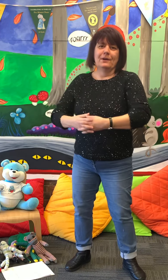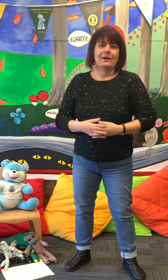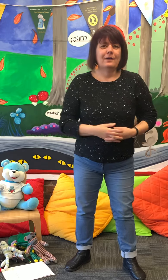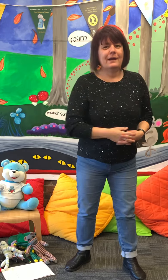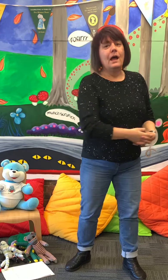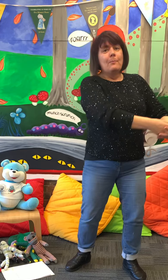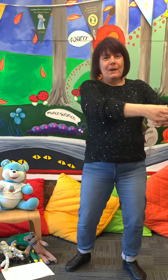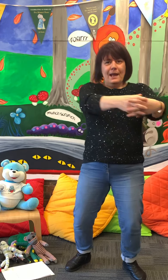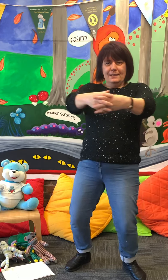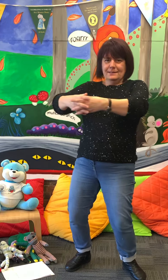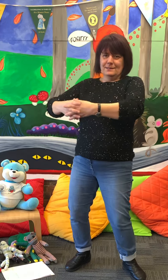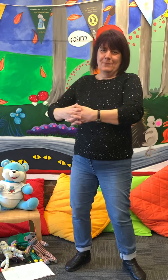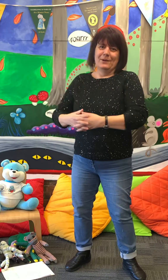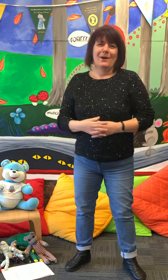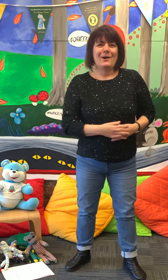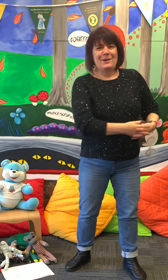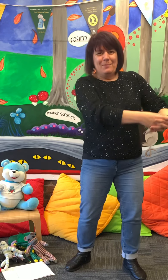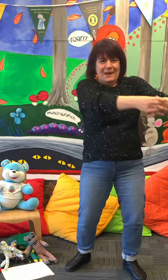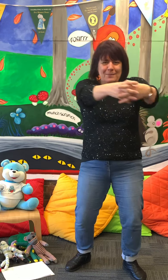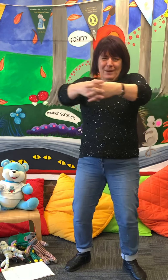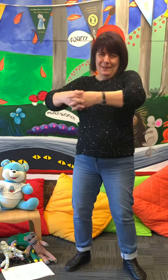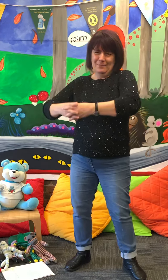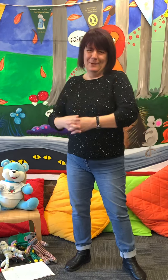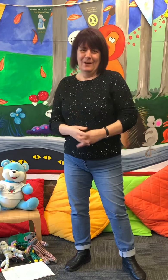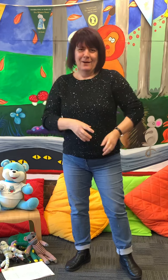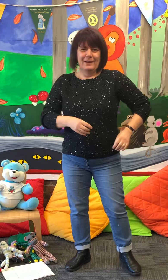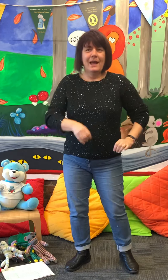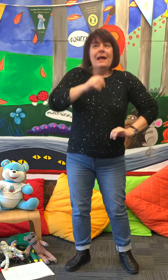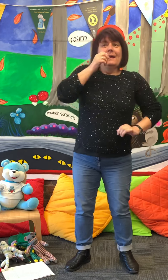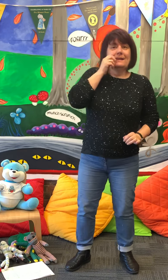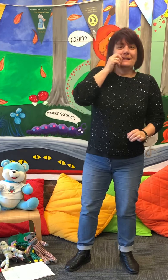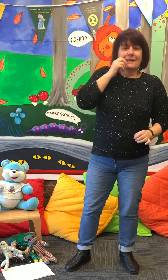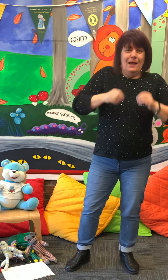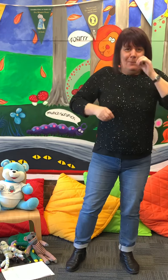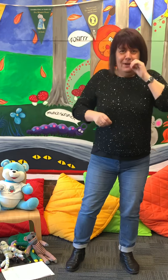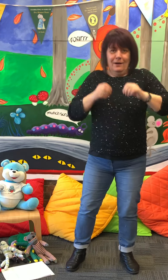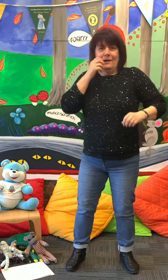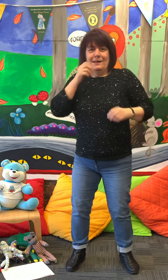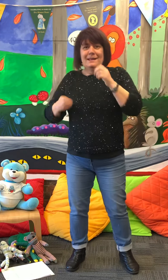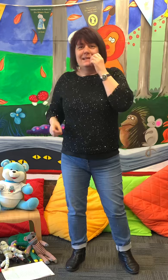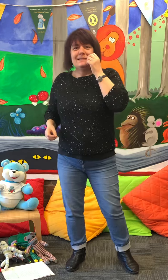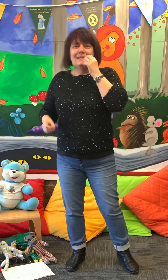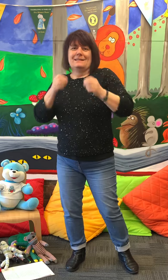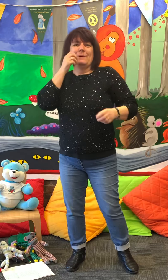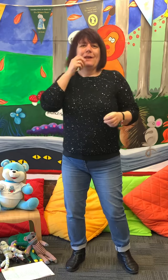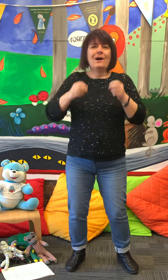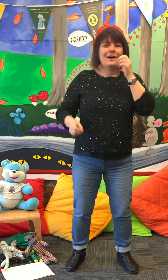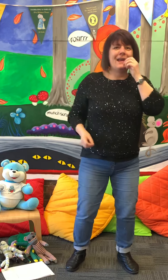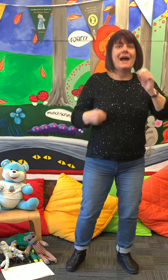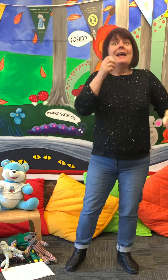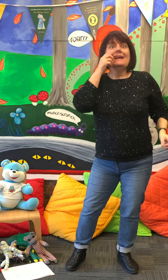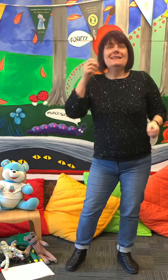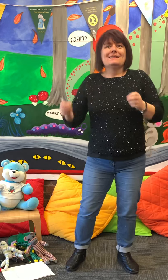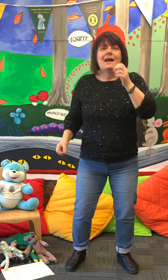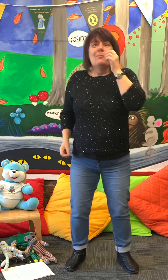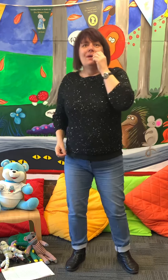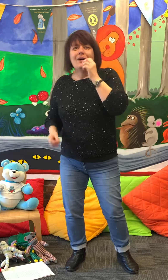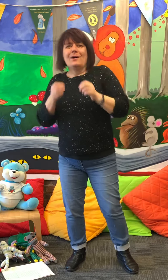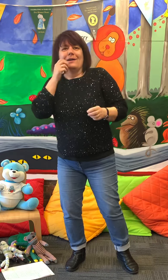banana. Blend banana, blend, blend banana. Eat banana, eat, eat banana. Eat banana,